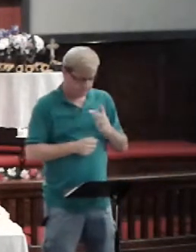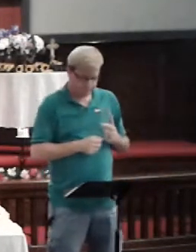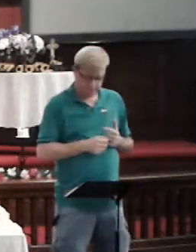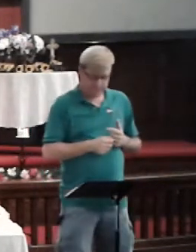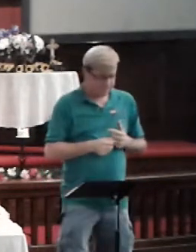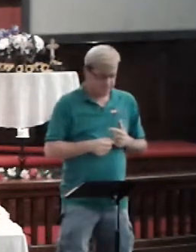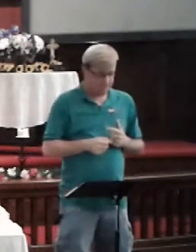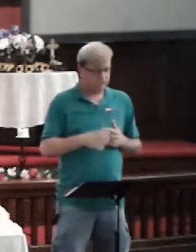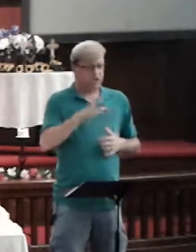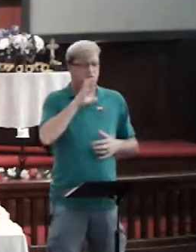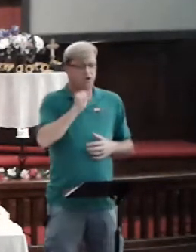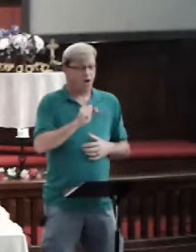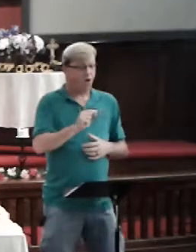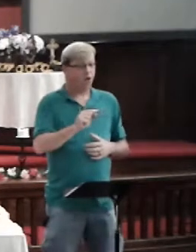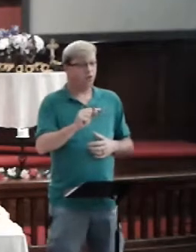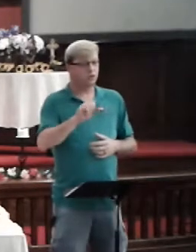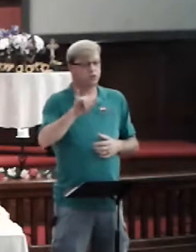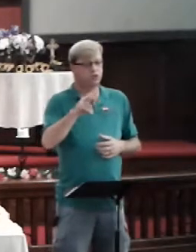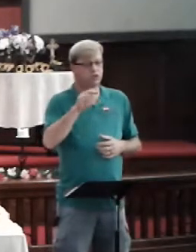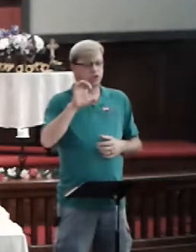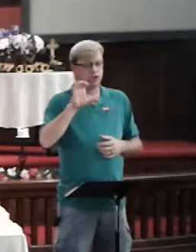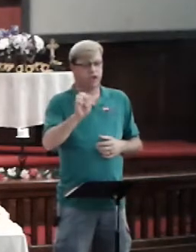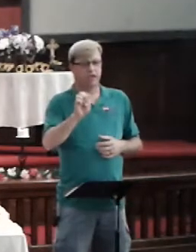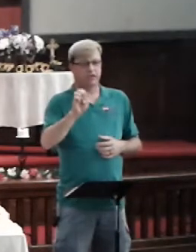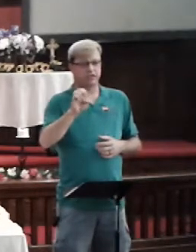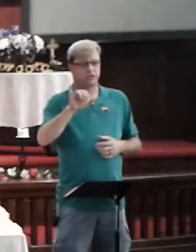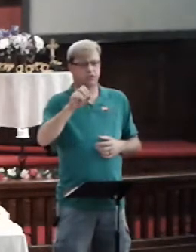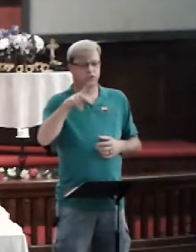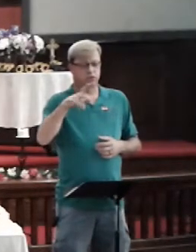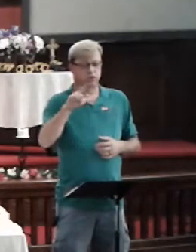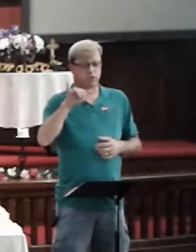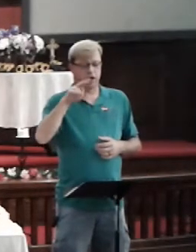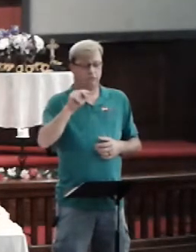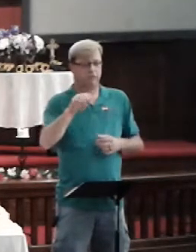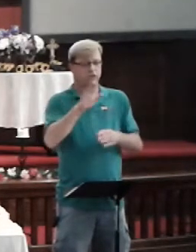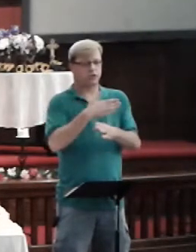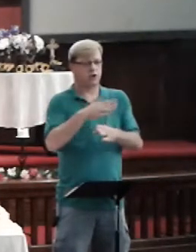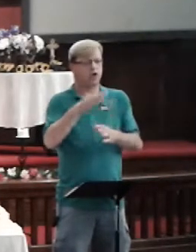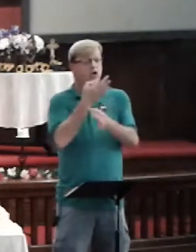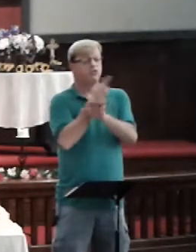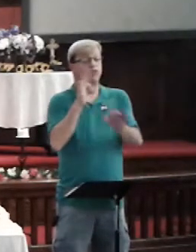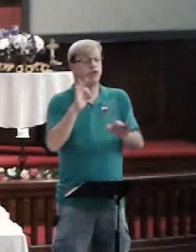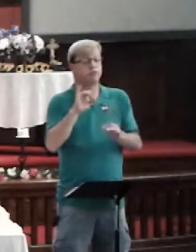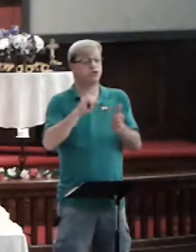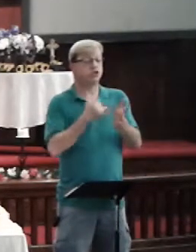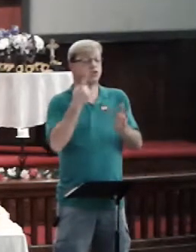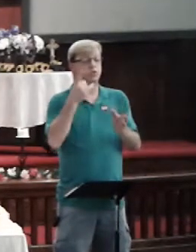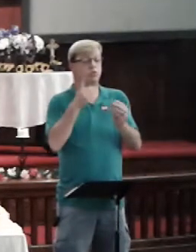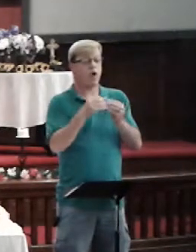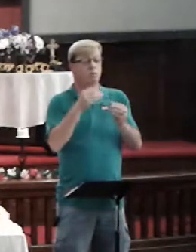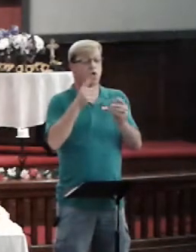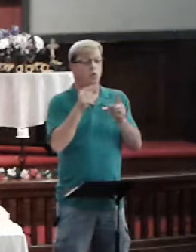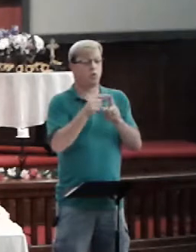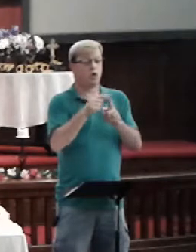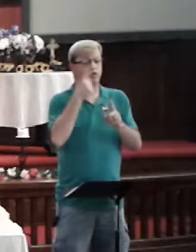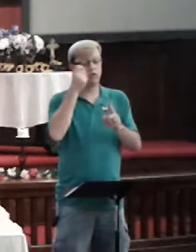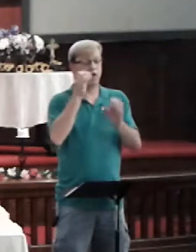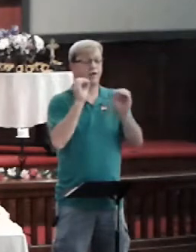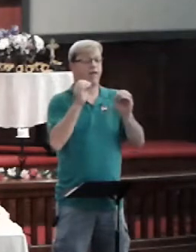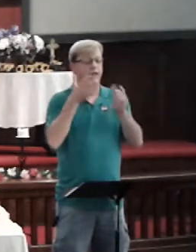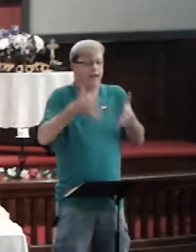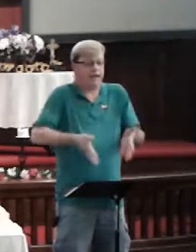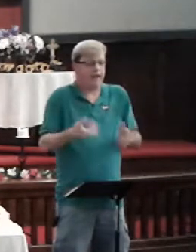There was an old Janis Joplin song, Freedom's Just Another Word for Nothing Left to Lose. I knew some of you would know that. I saw your mouth moving.